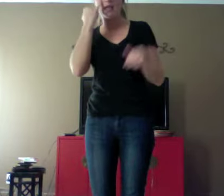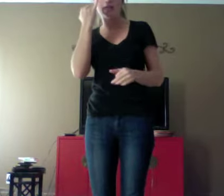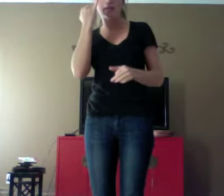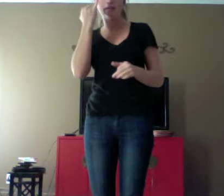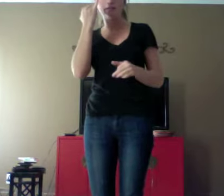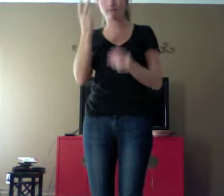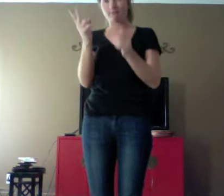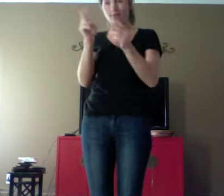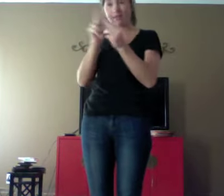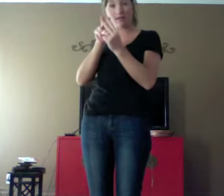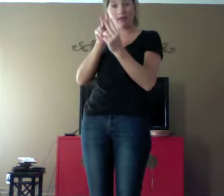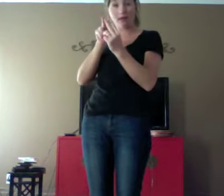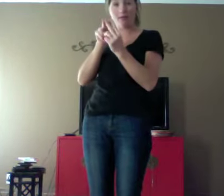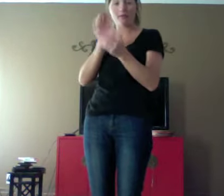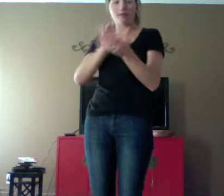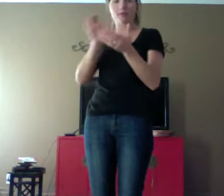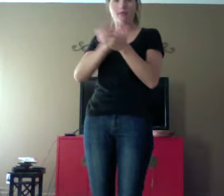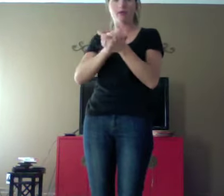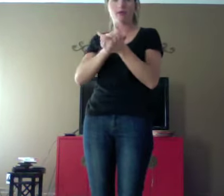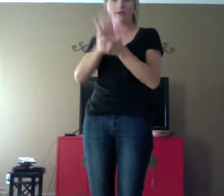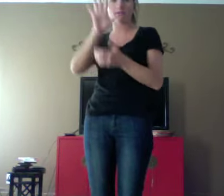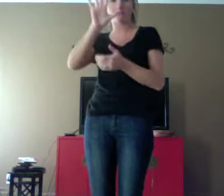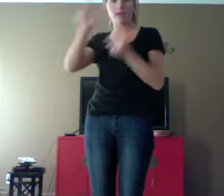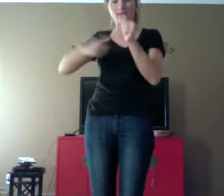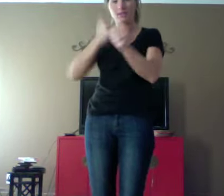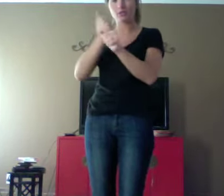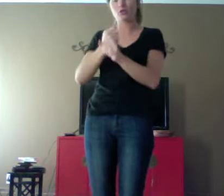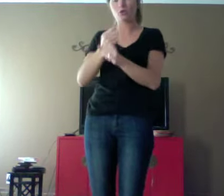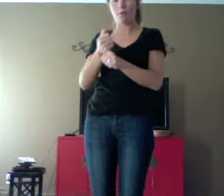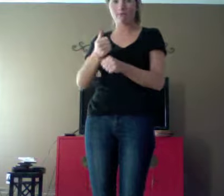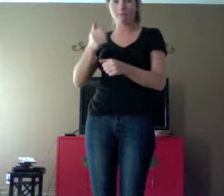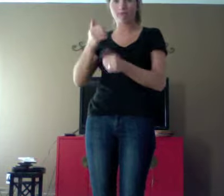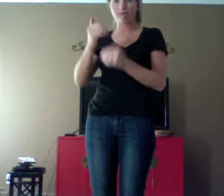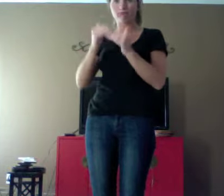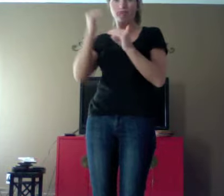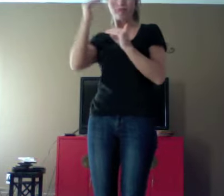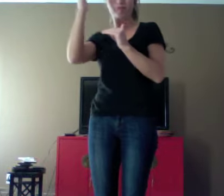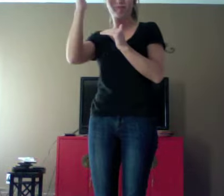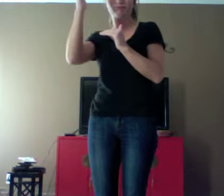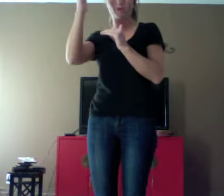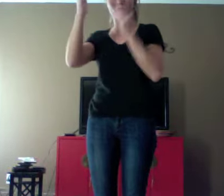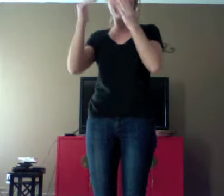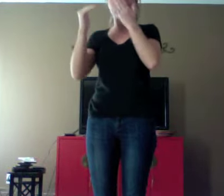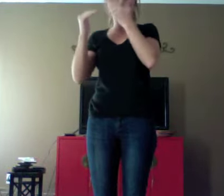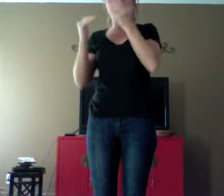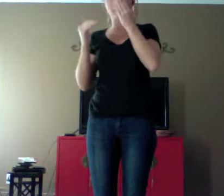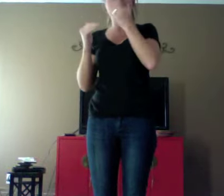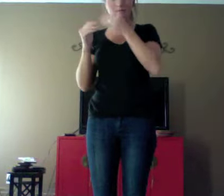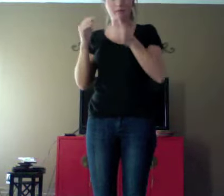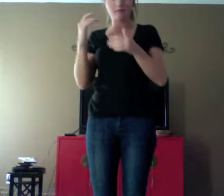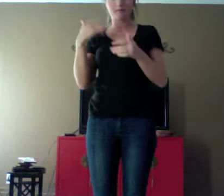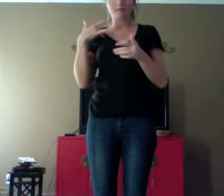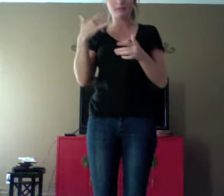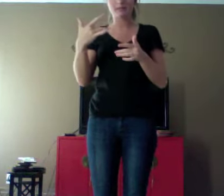any persistent disharmony in their relationship is usually, not always, but usually because